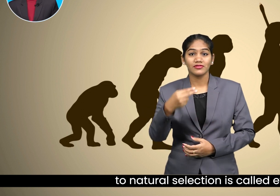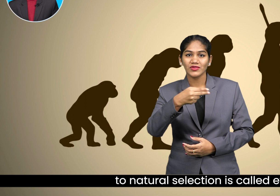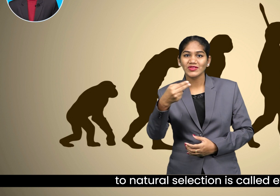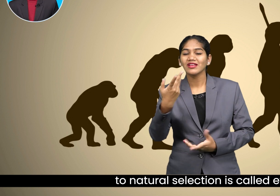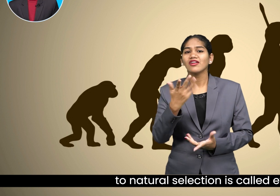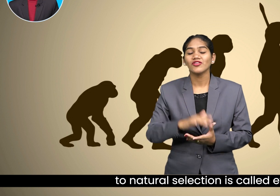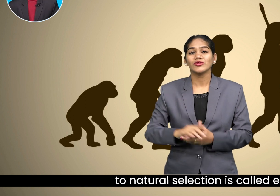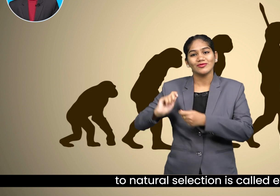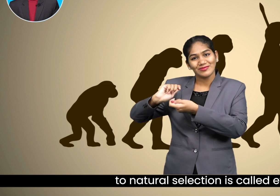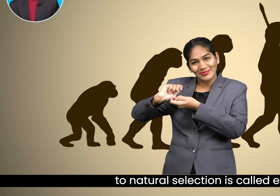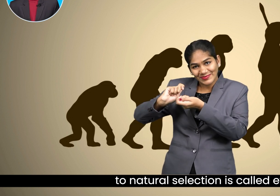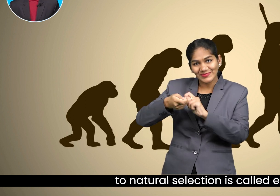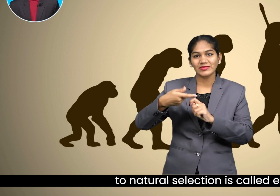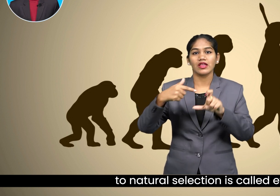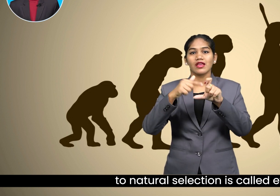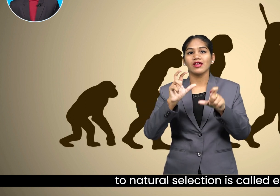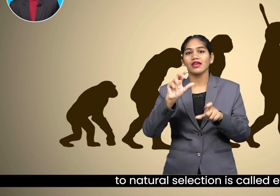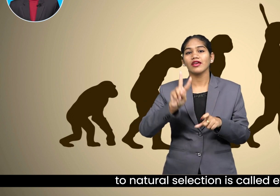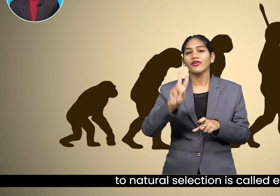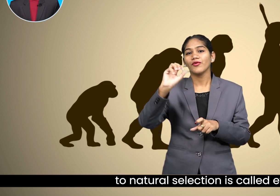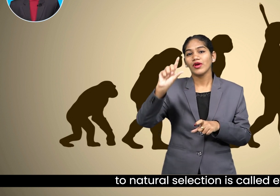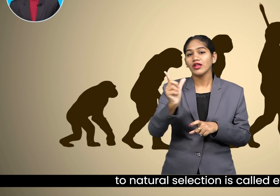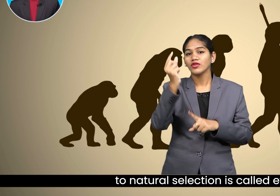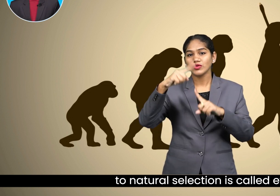is called evolution.